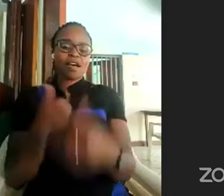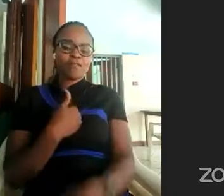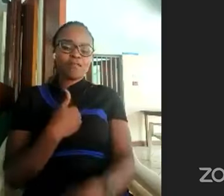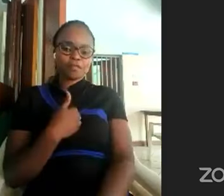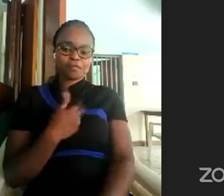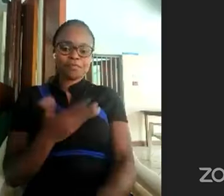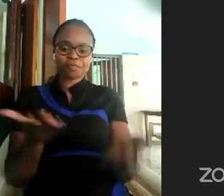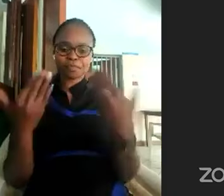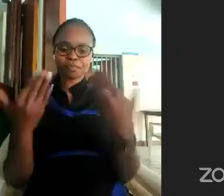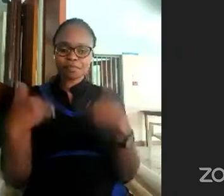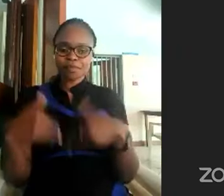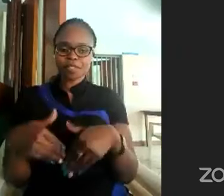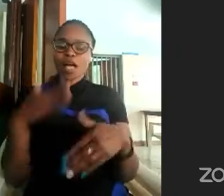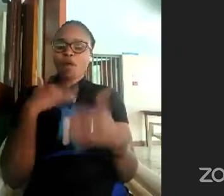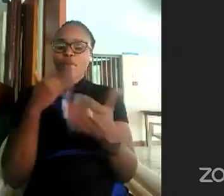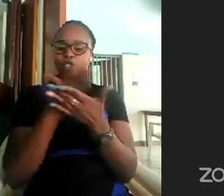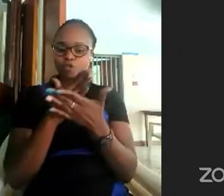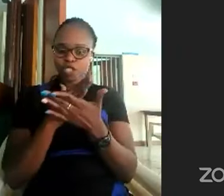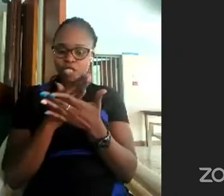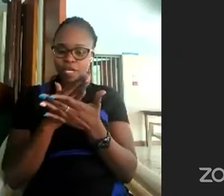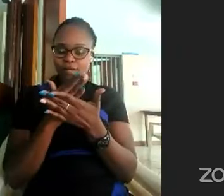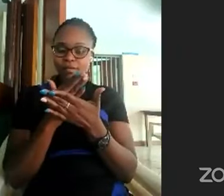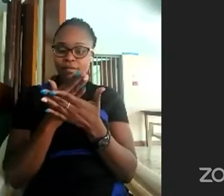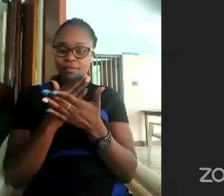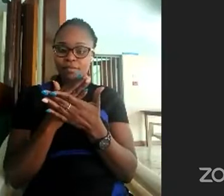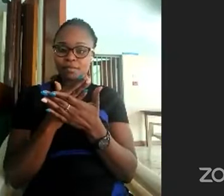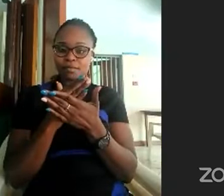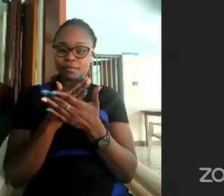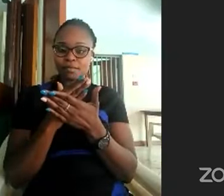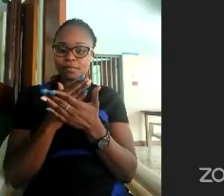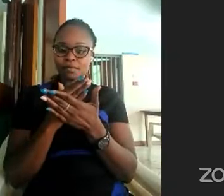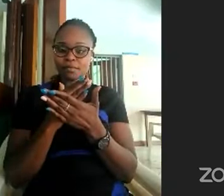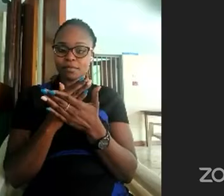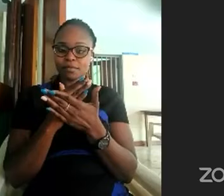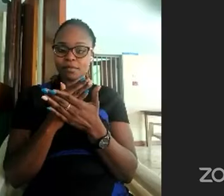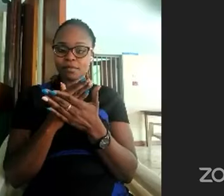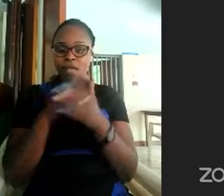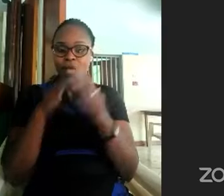how vulnerability has affected as few cases or has manifested.